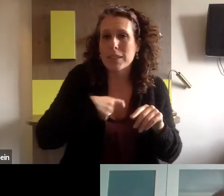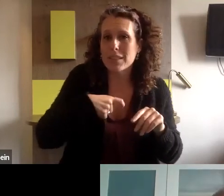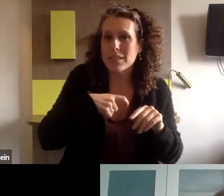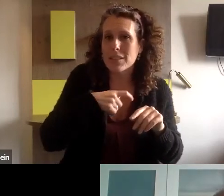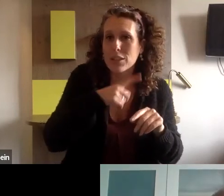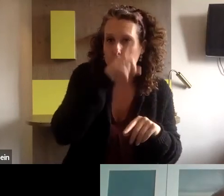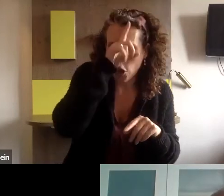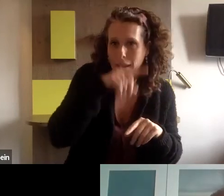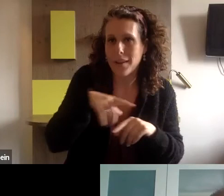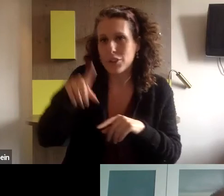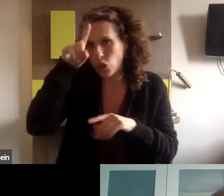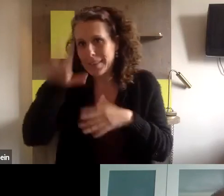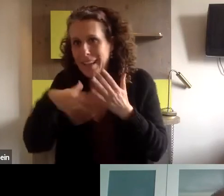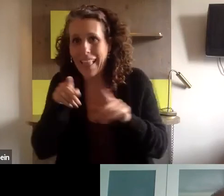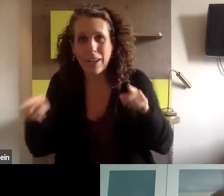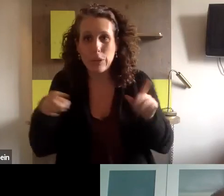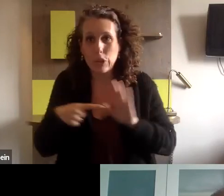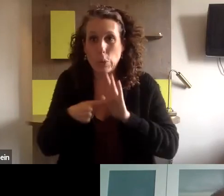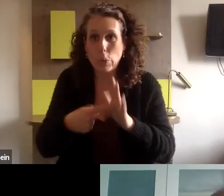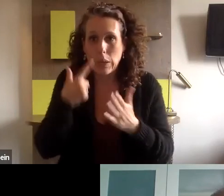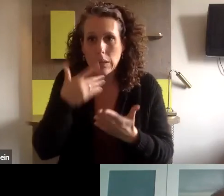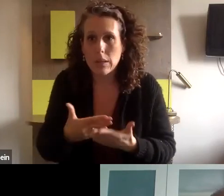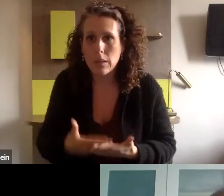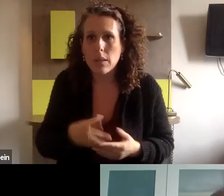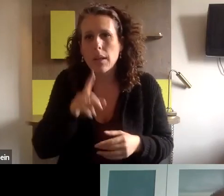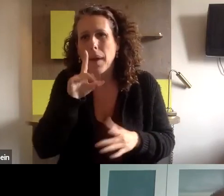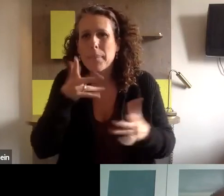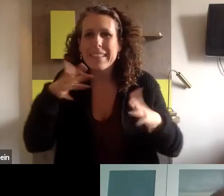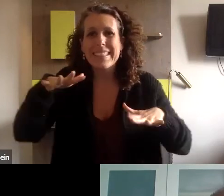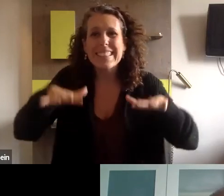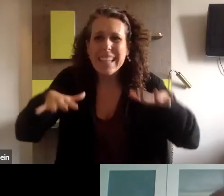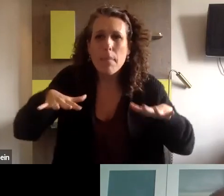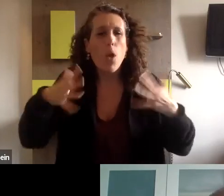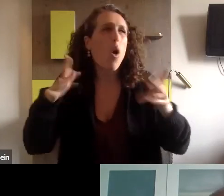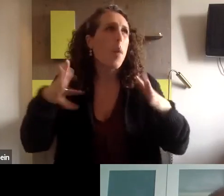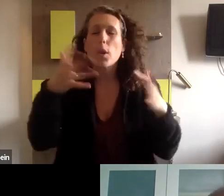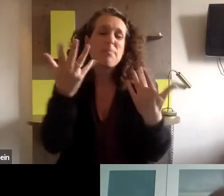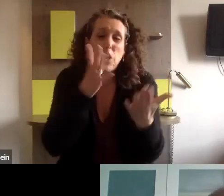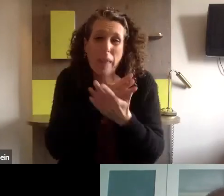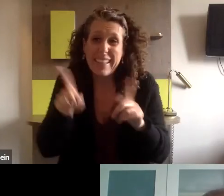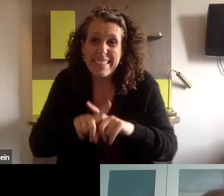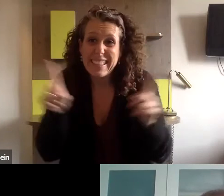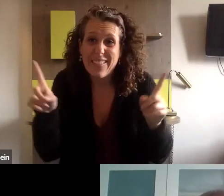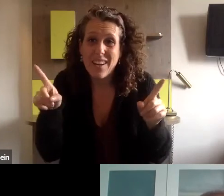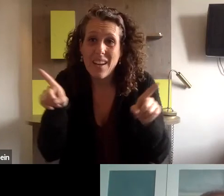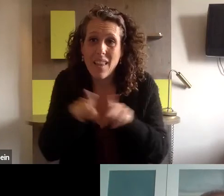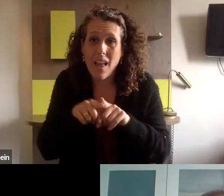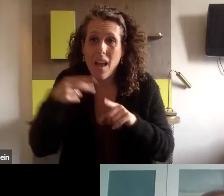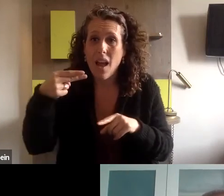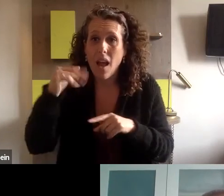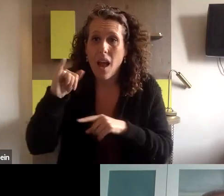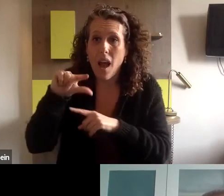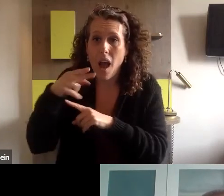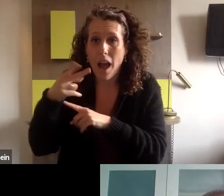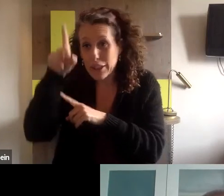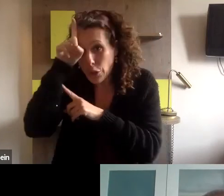to, maybe they are as similar or as different as High German, used as